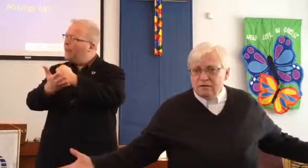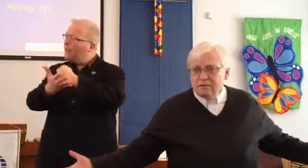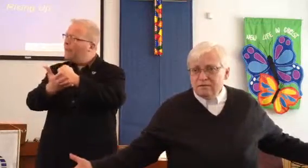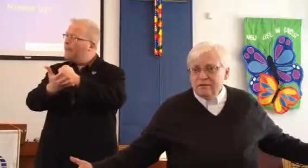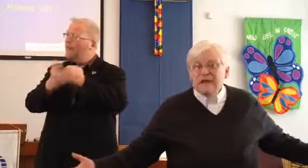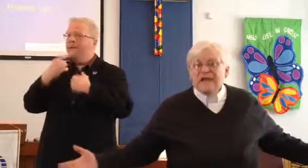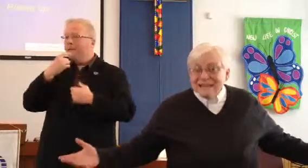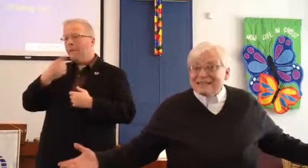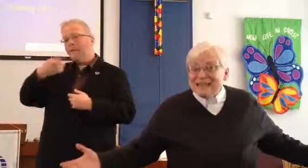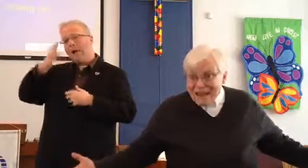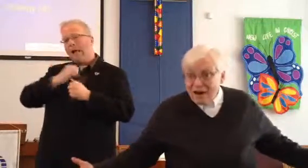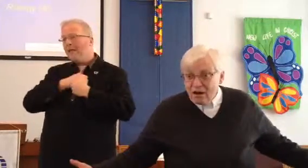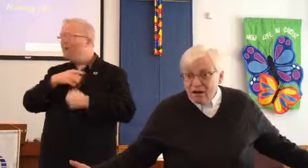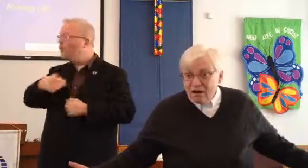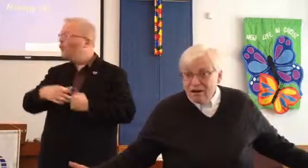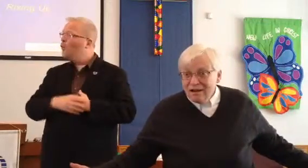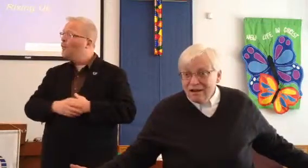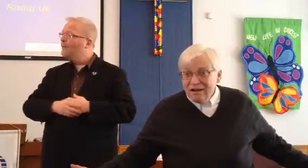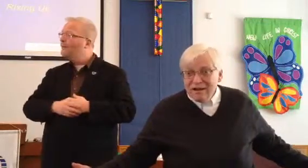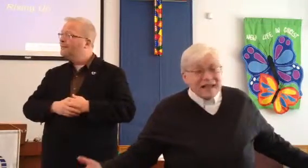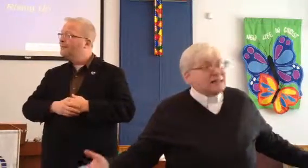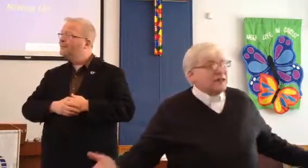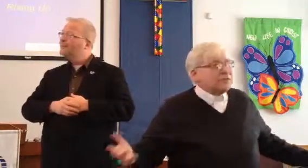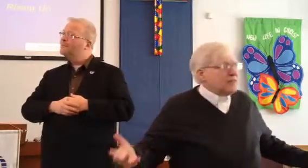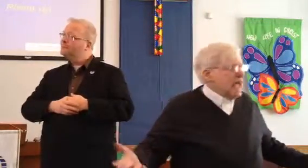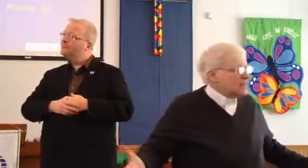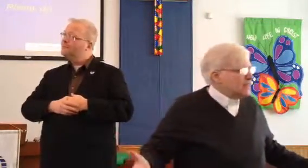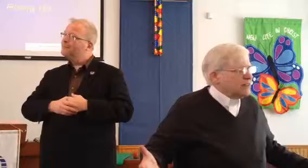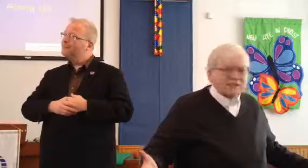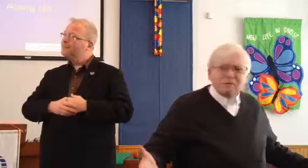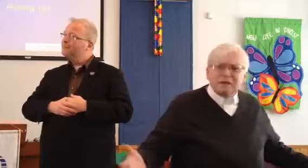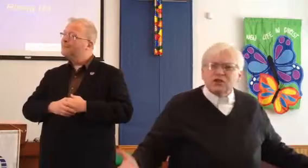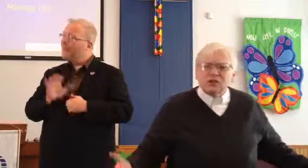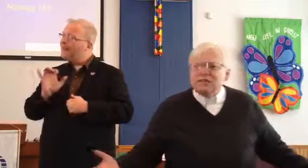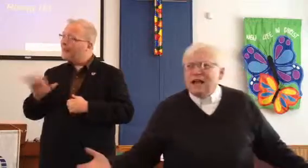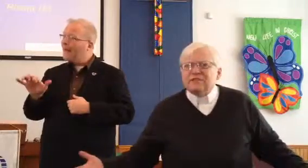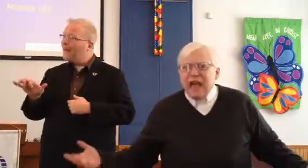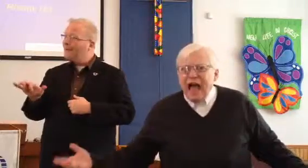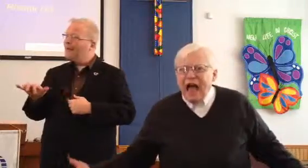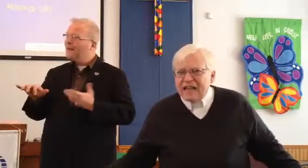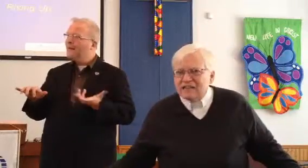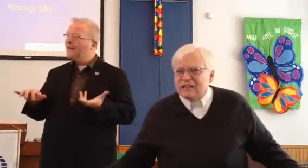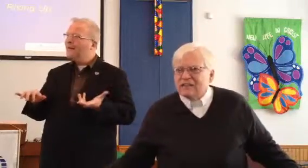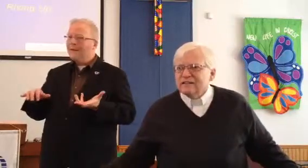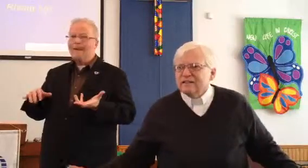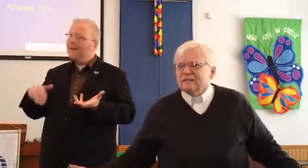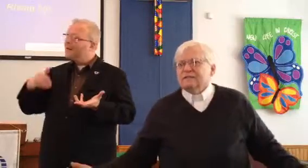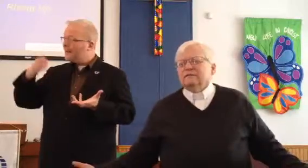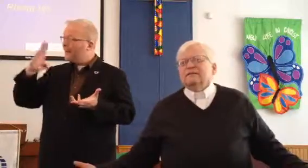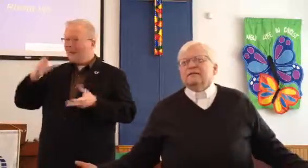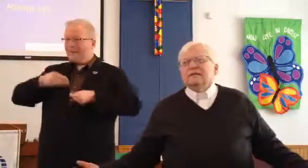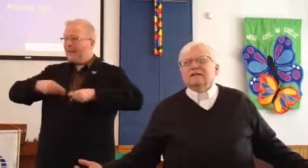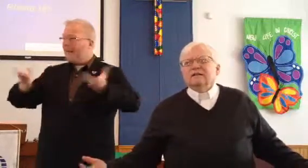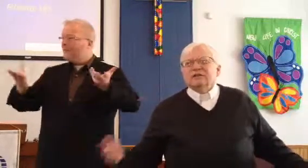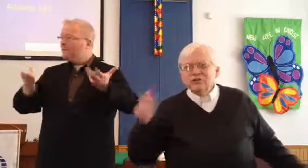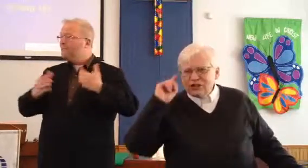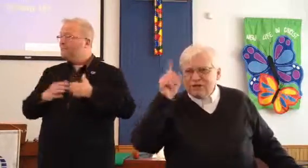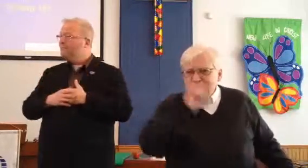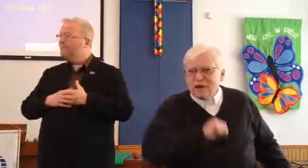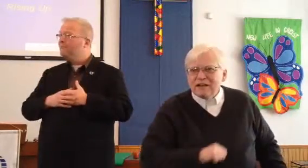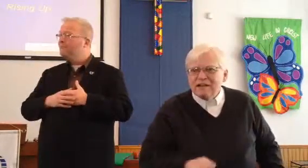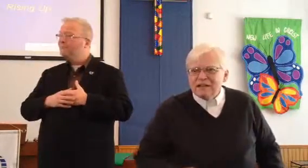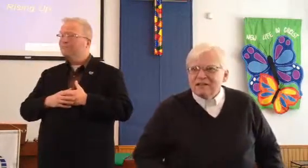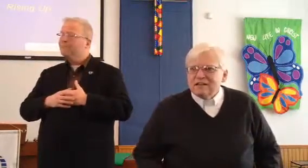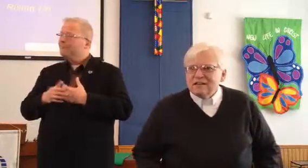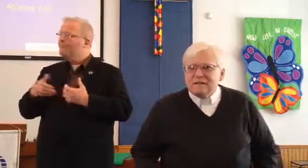there. It's there. It's there for the asking. And sometimes you don't even have to ask. You just